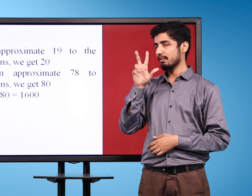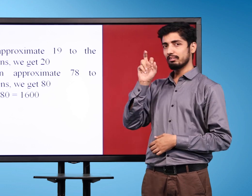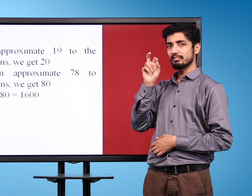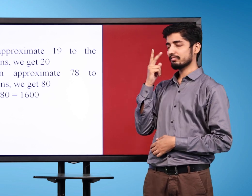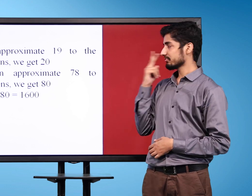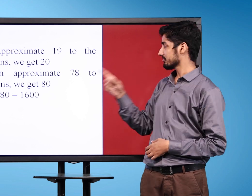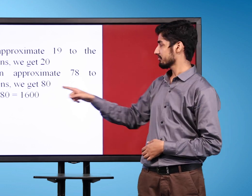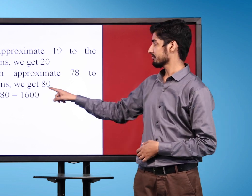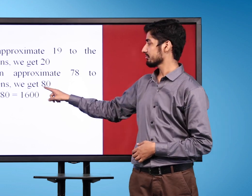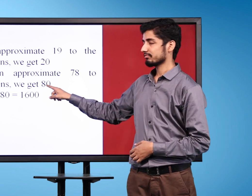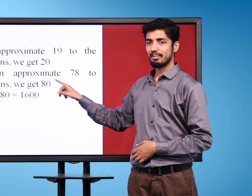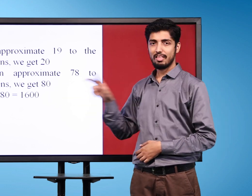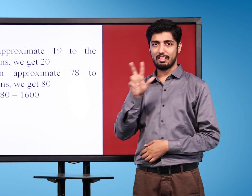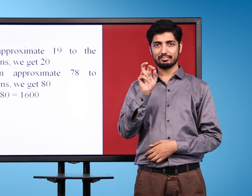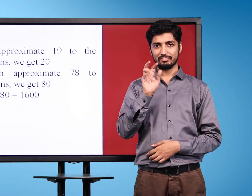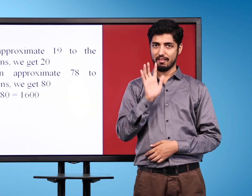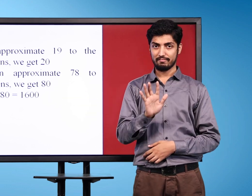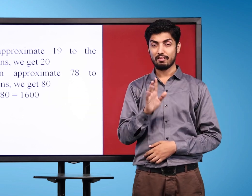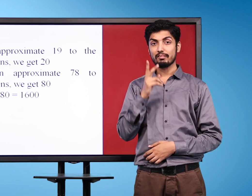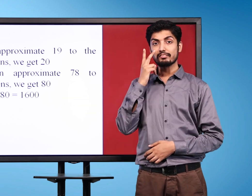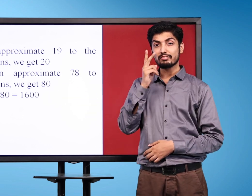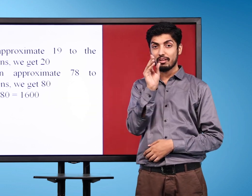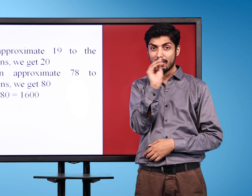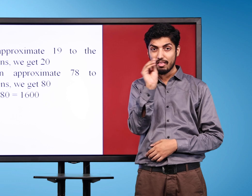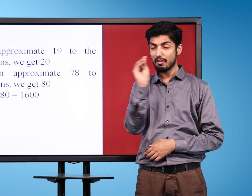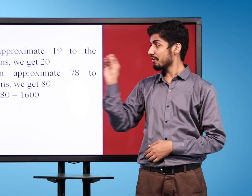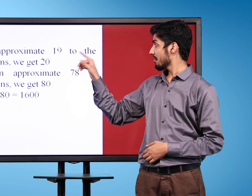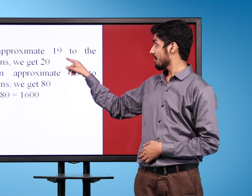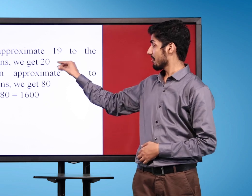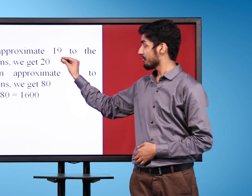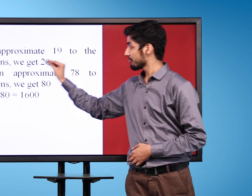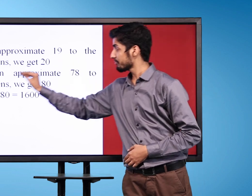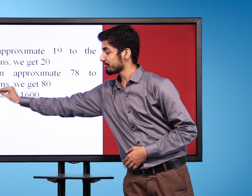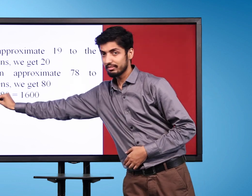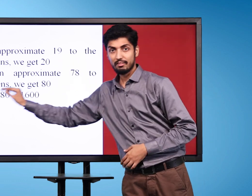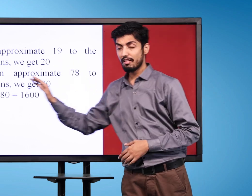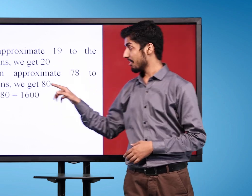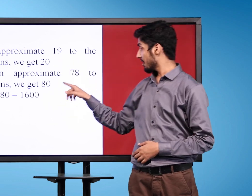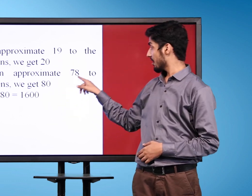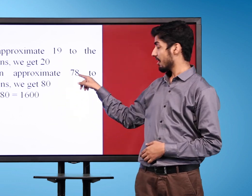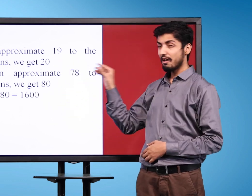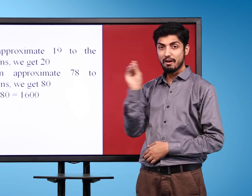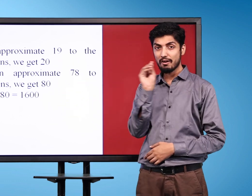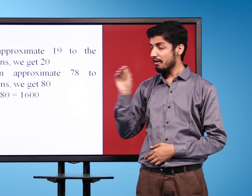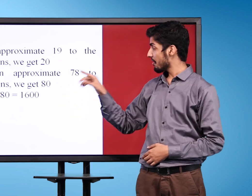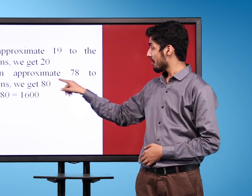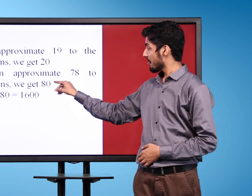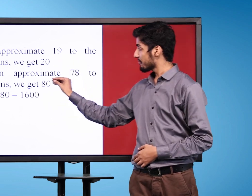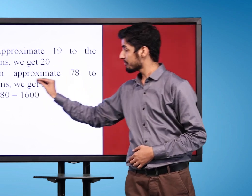we get 80, and 20 multiplied by 80 is equal to 1600.